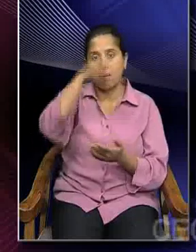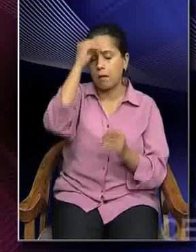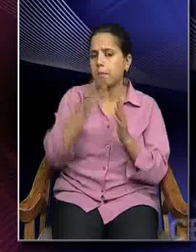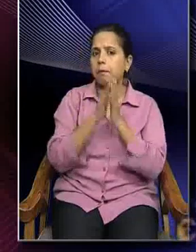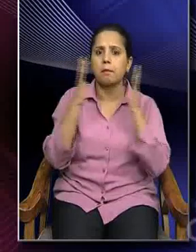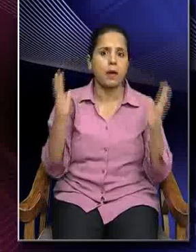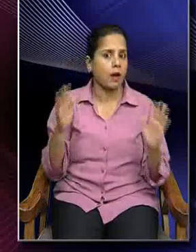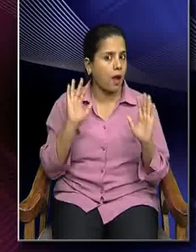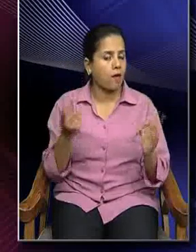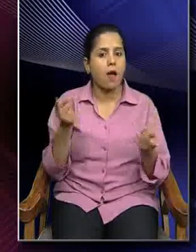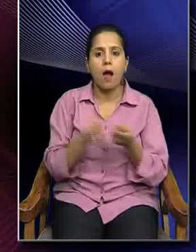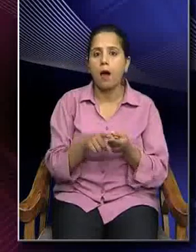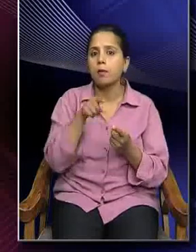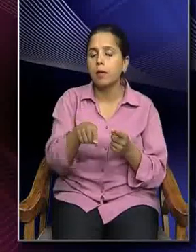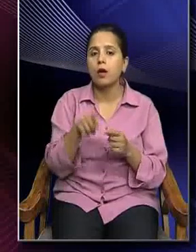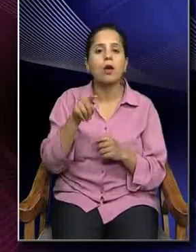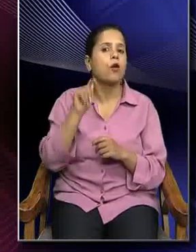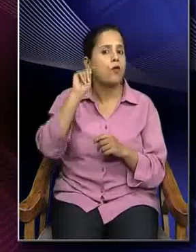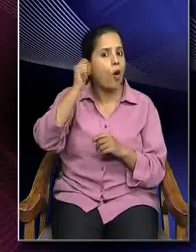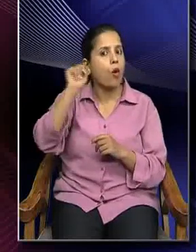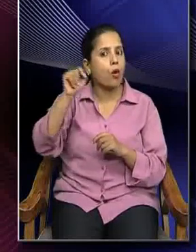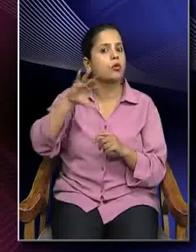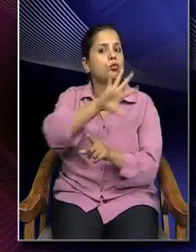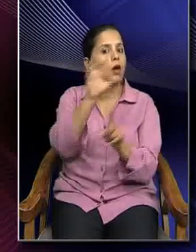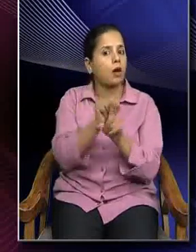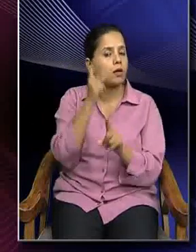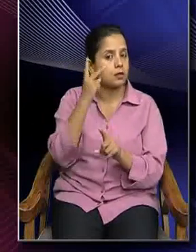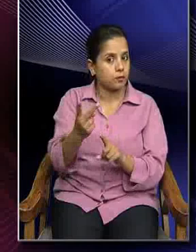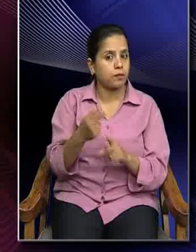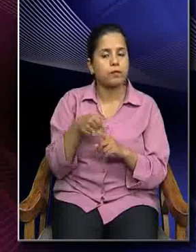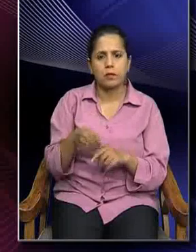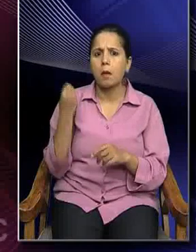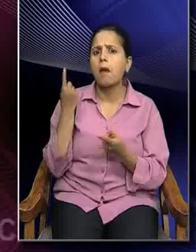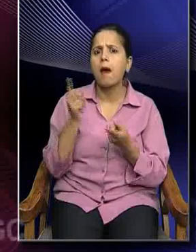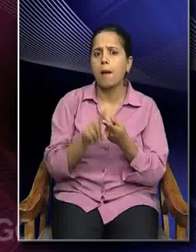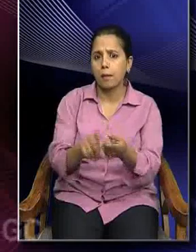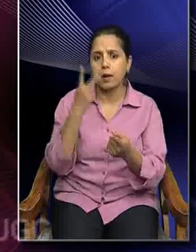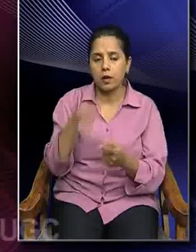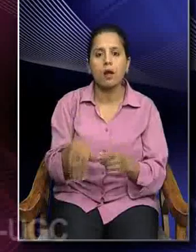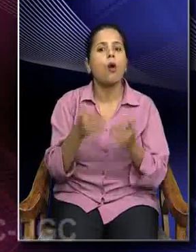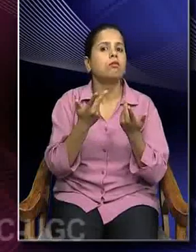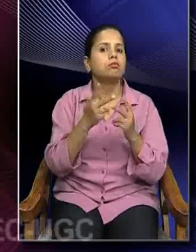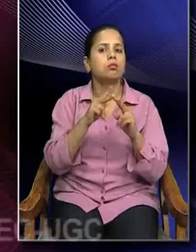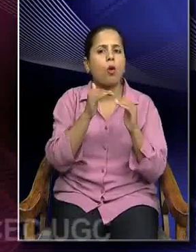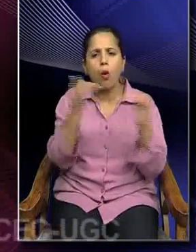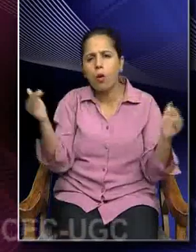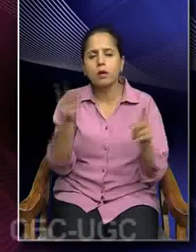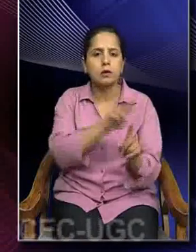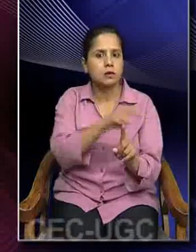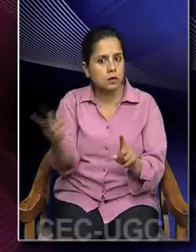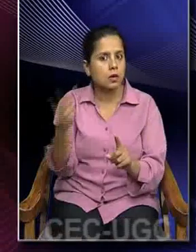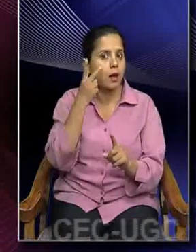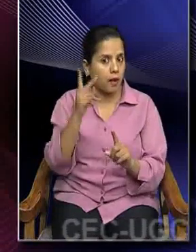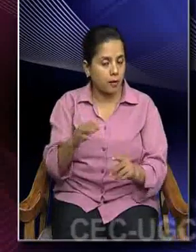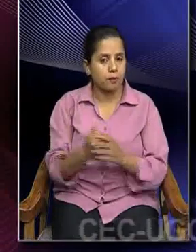things which was happening in Western culture. So that is an instance of horizontal transmission. Now